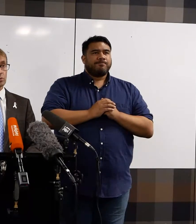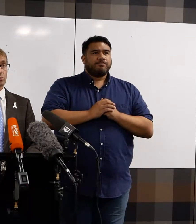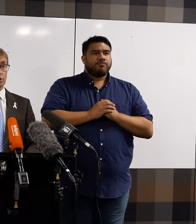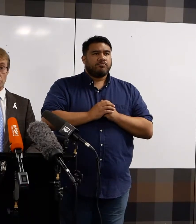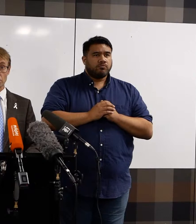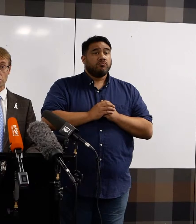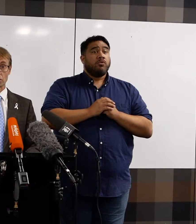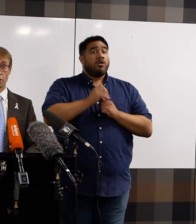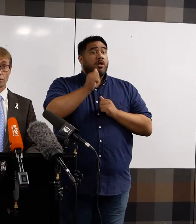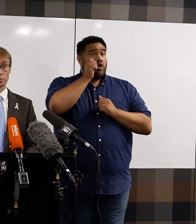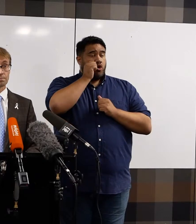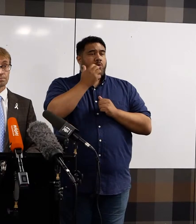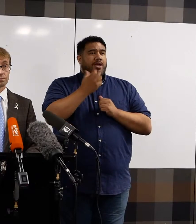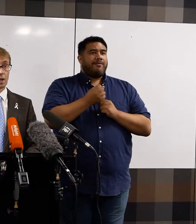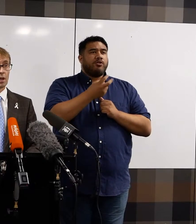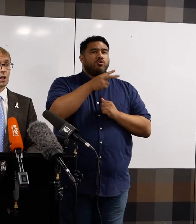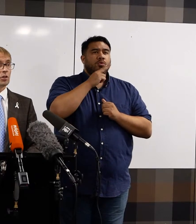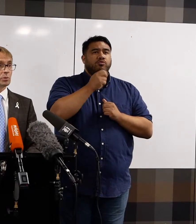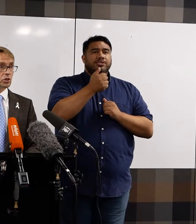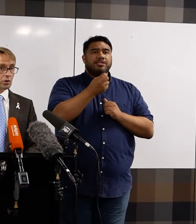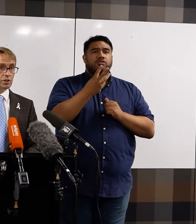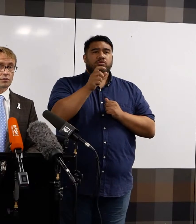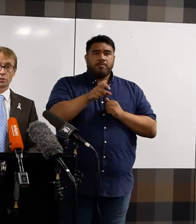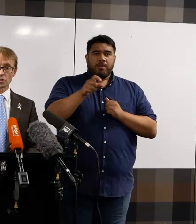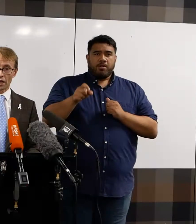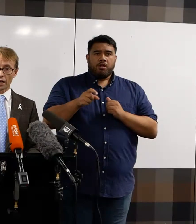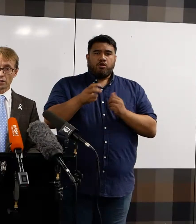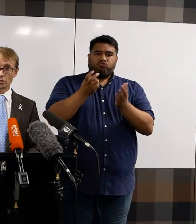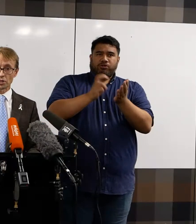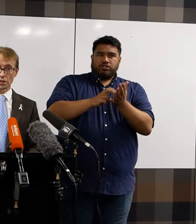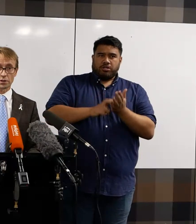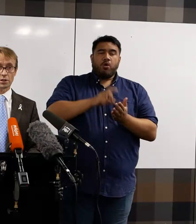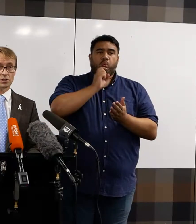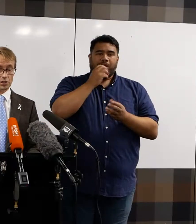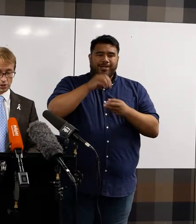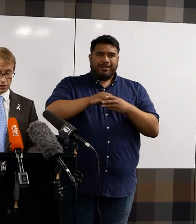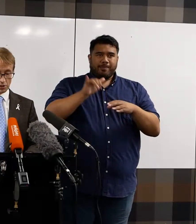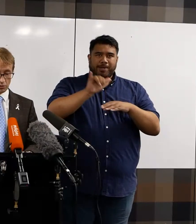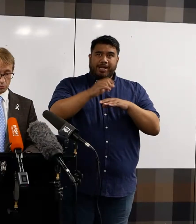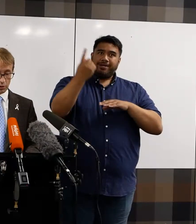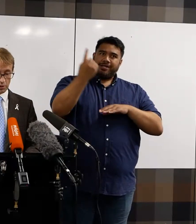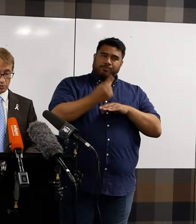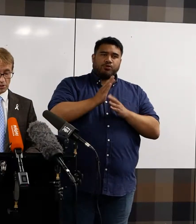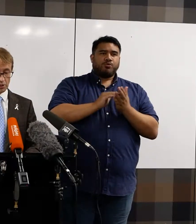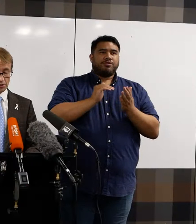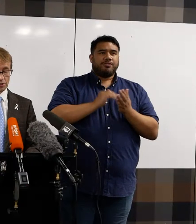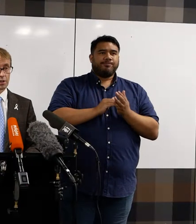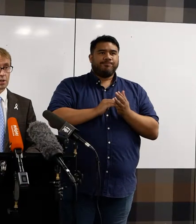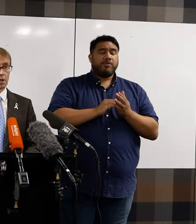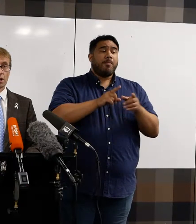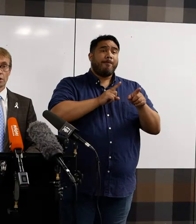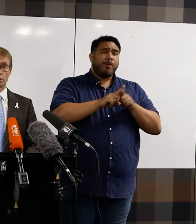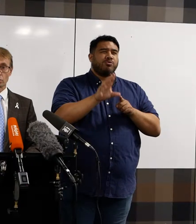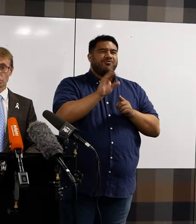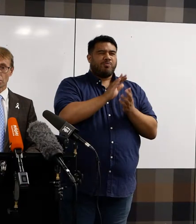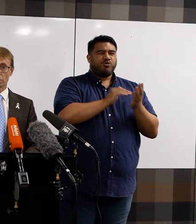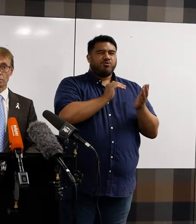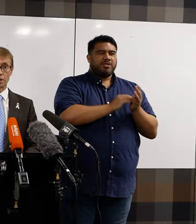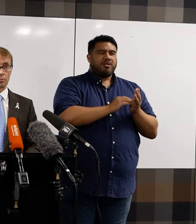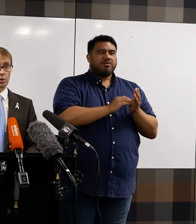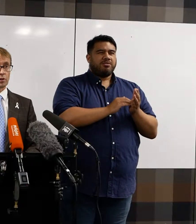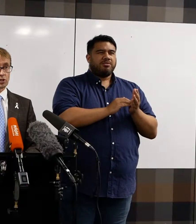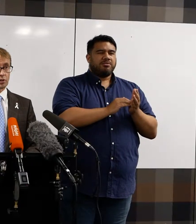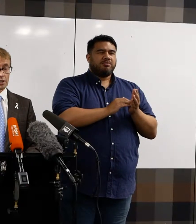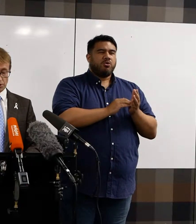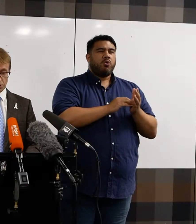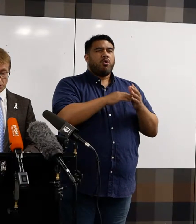263 people registered to travel. The majority of those are New Zealand citizens or permanent residents. There are also